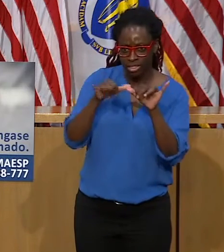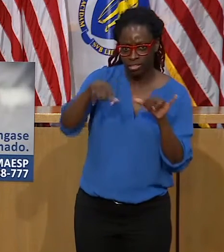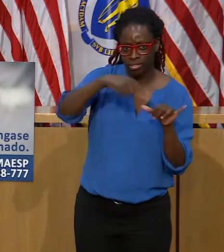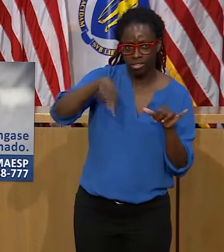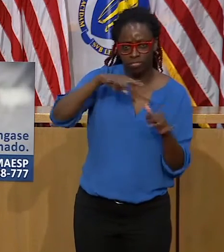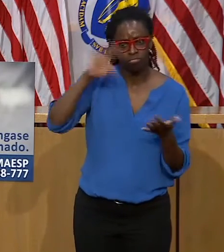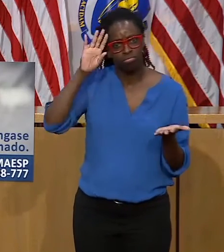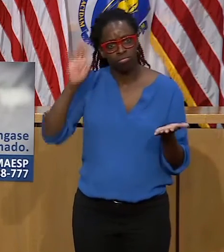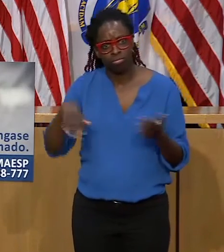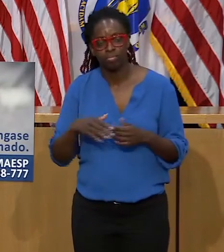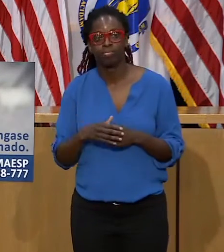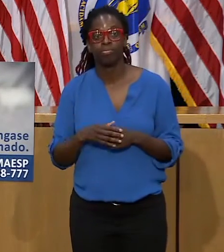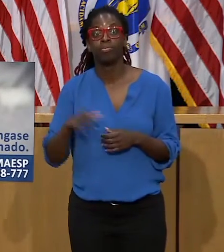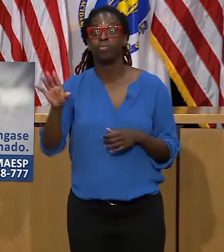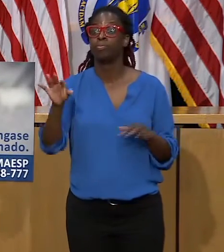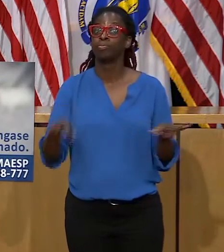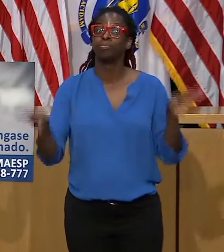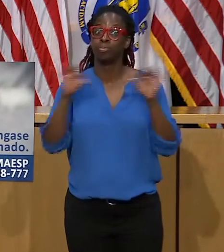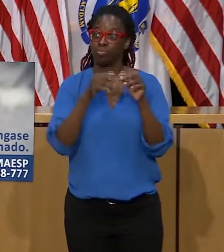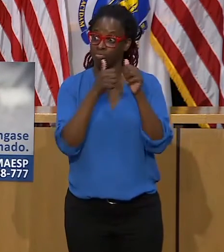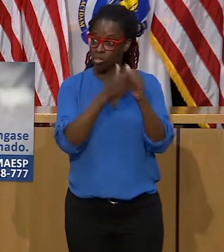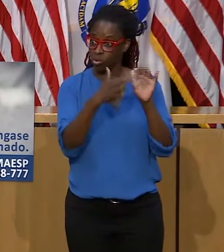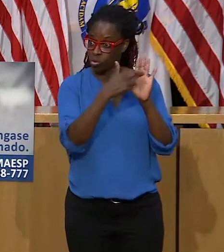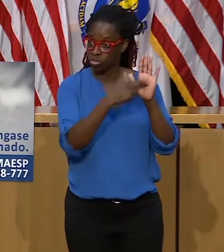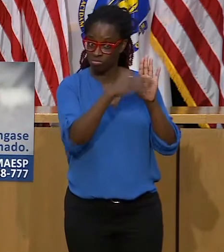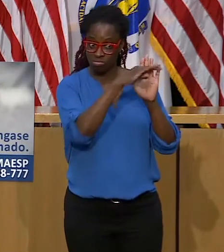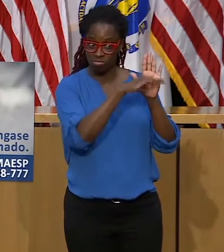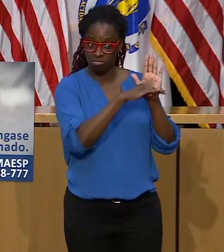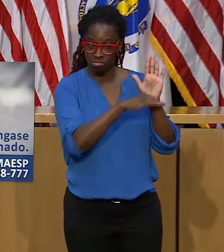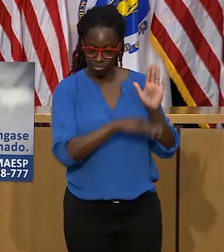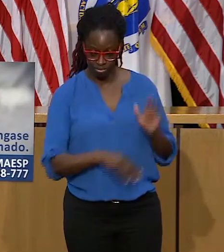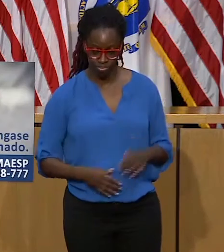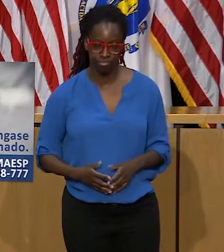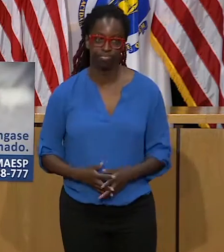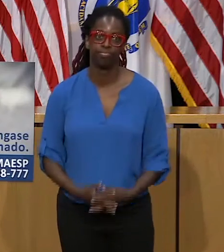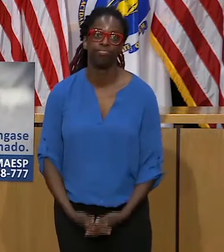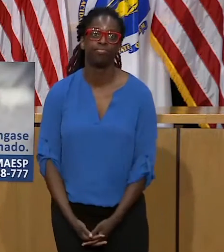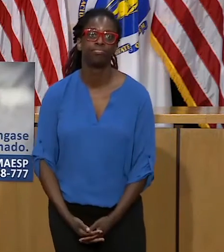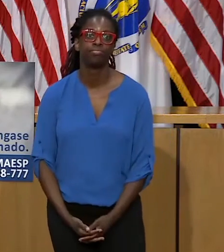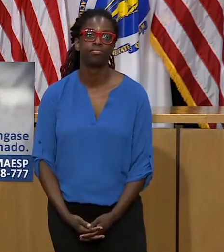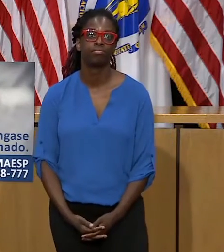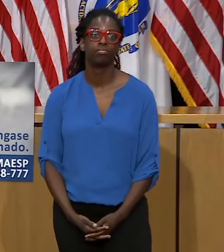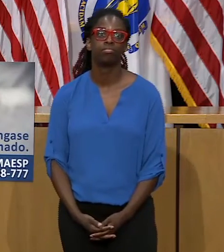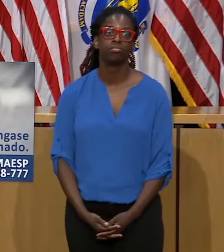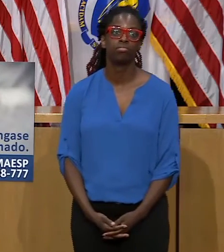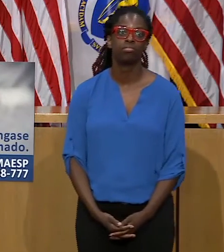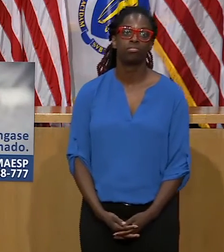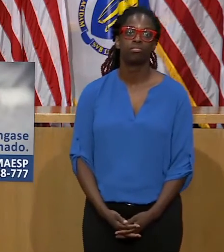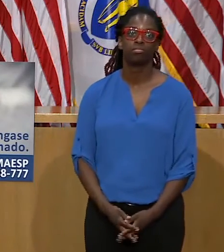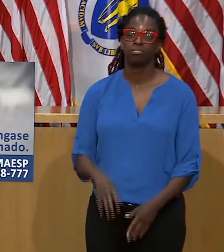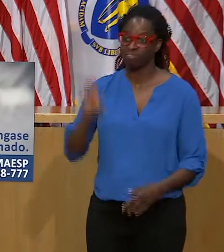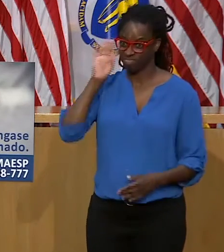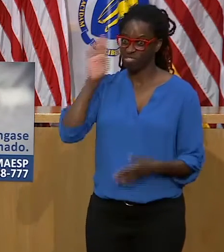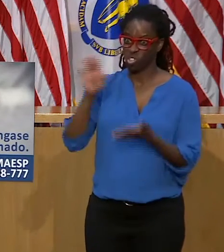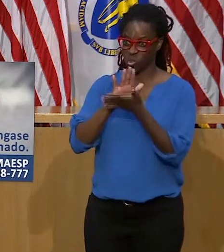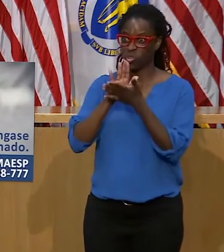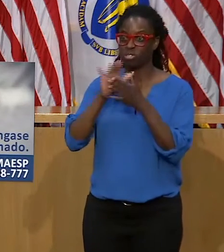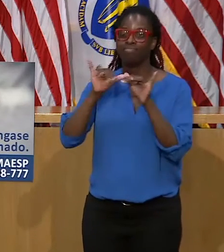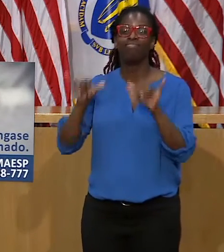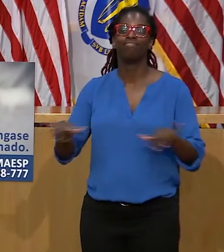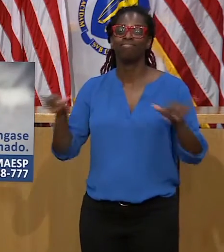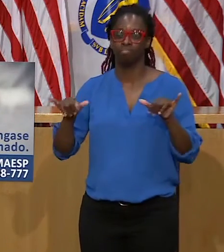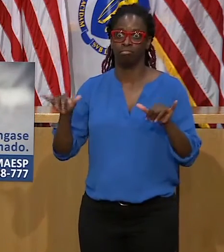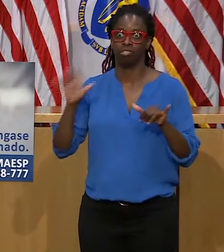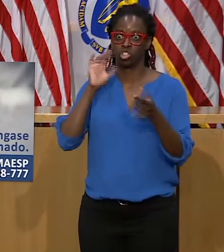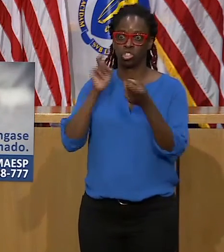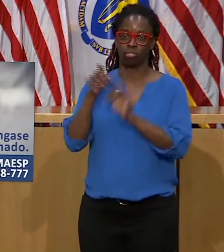guidance. Schools will look different in every community as they adapt to this new way of educating to